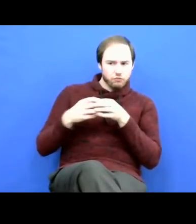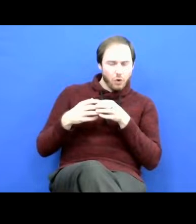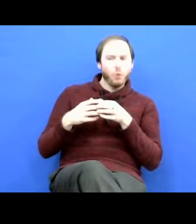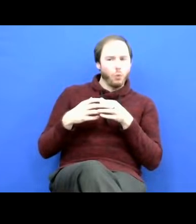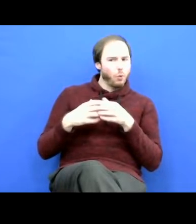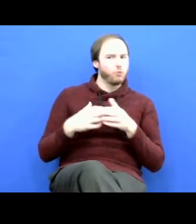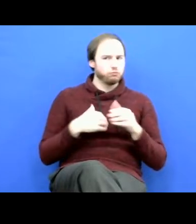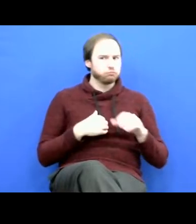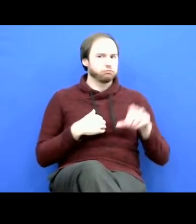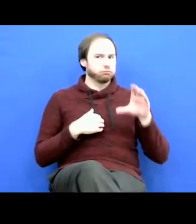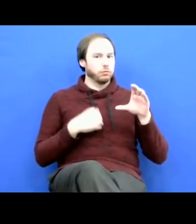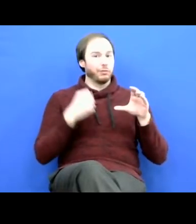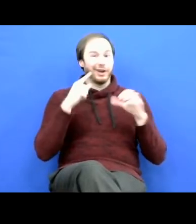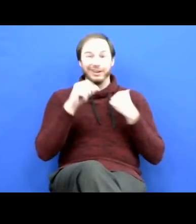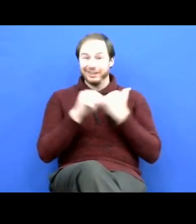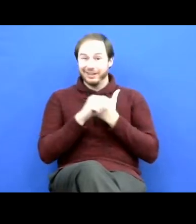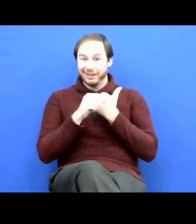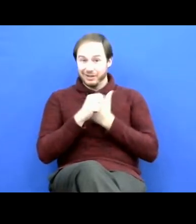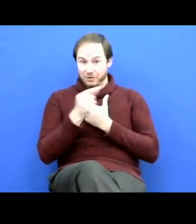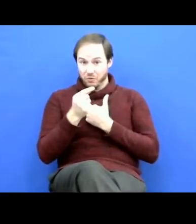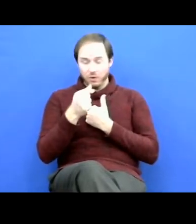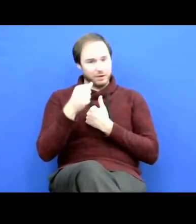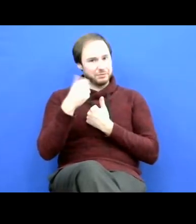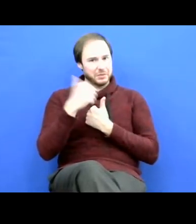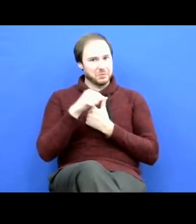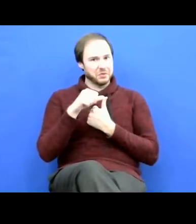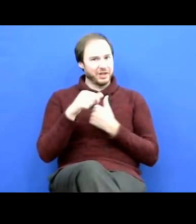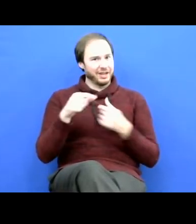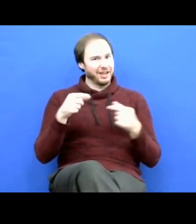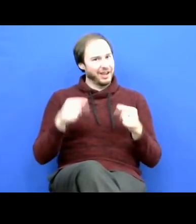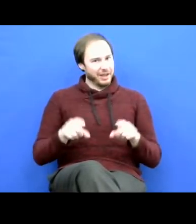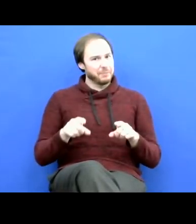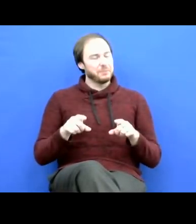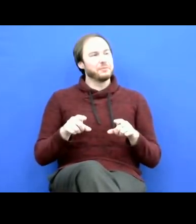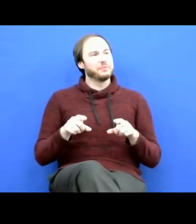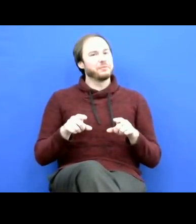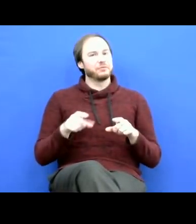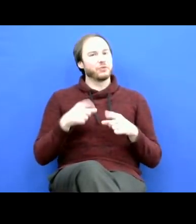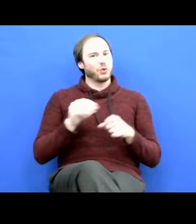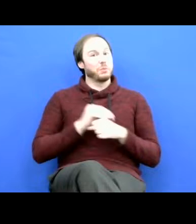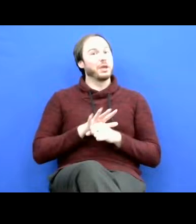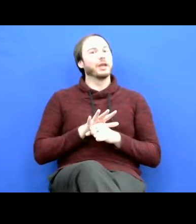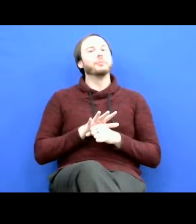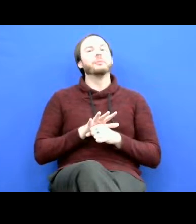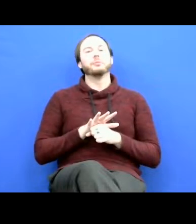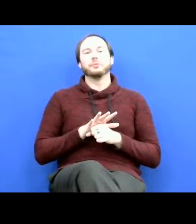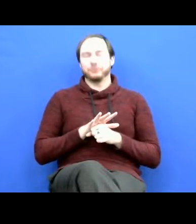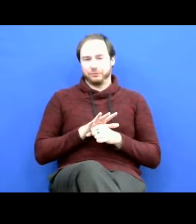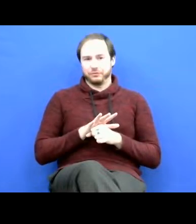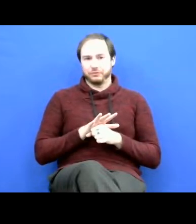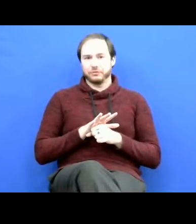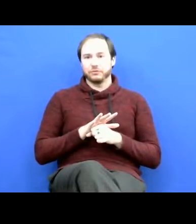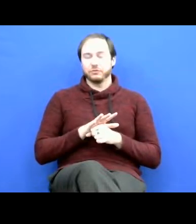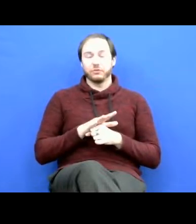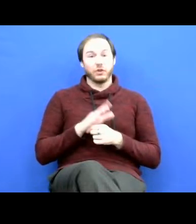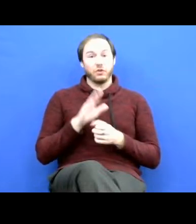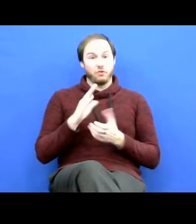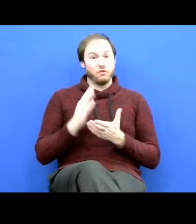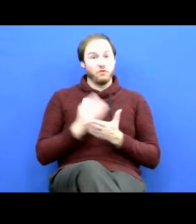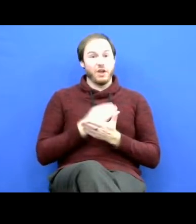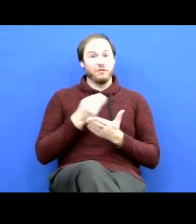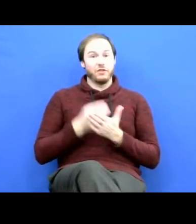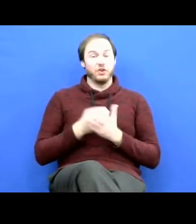that is exactly what happened during the pandemic. Revenues dropped. There